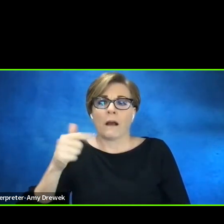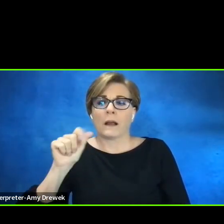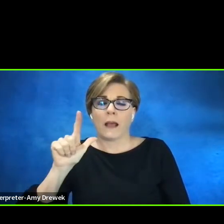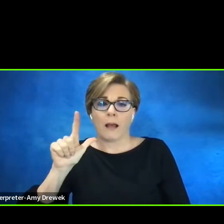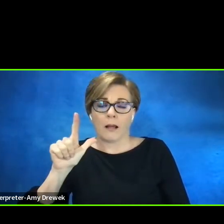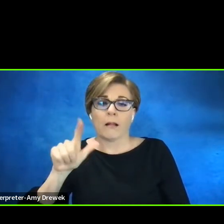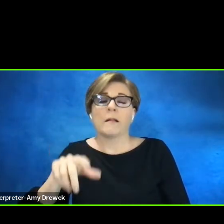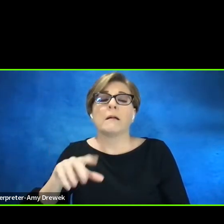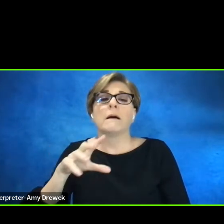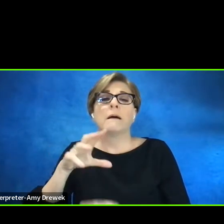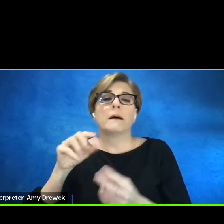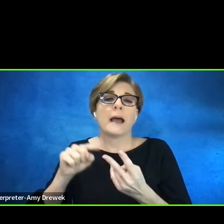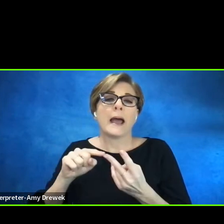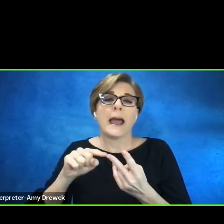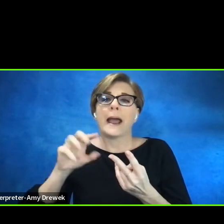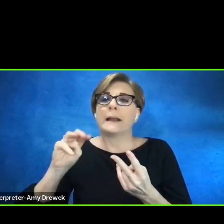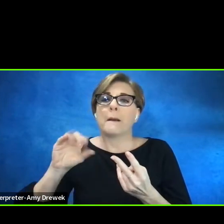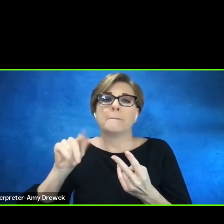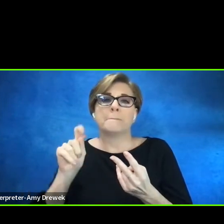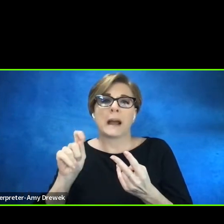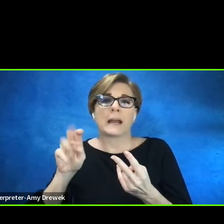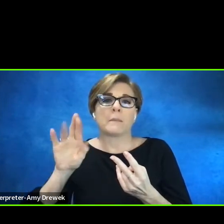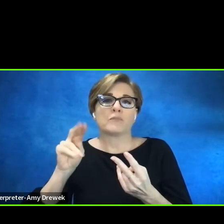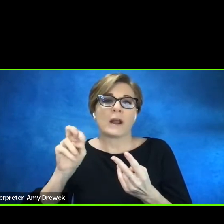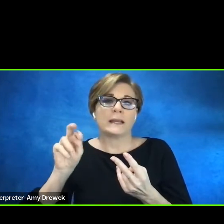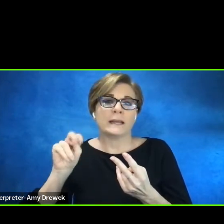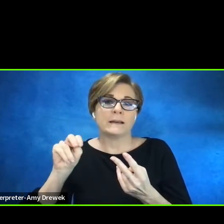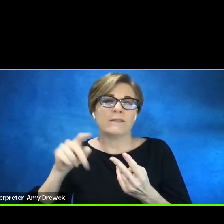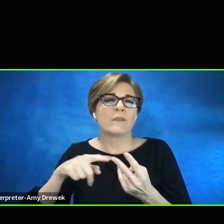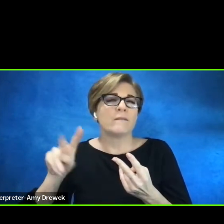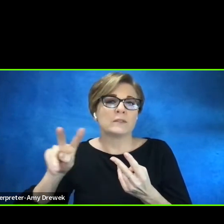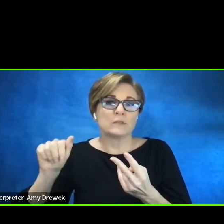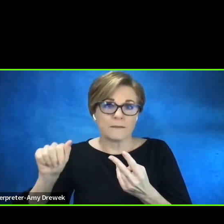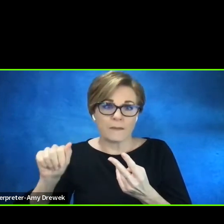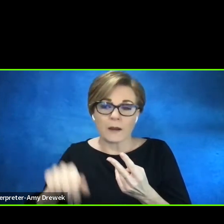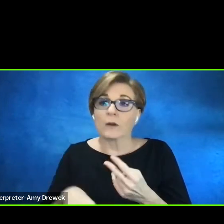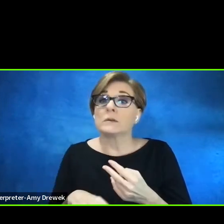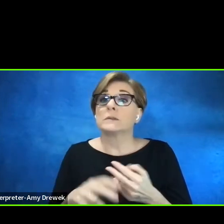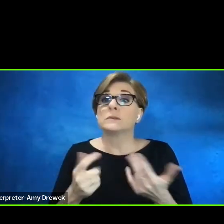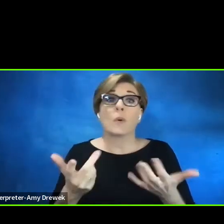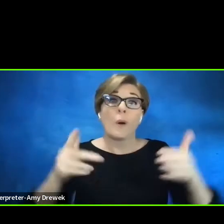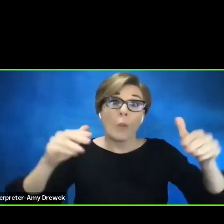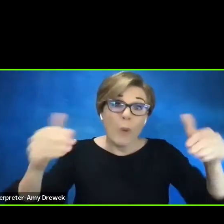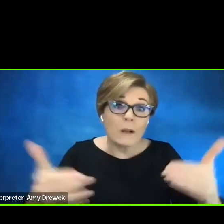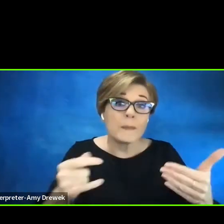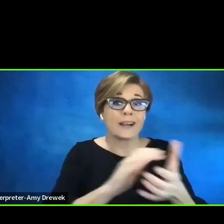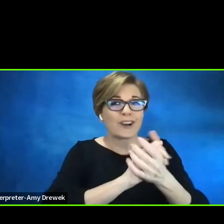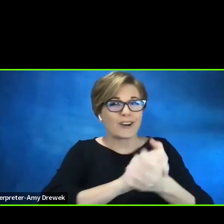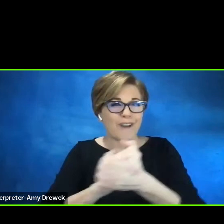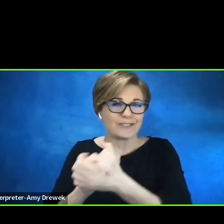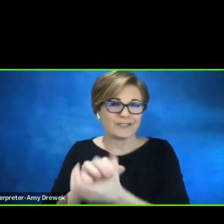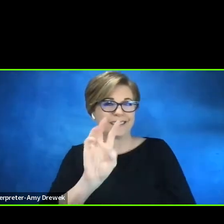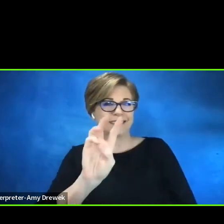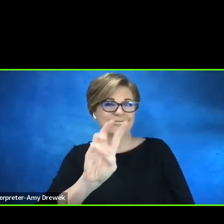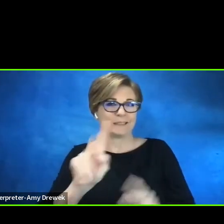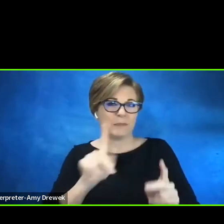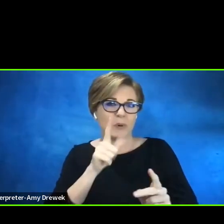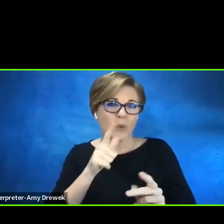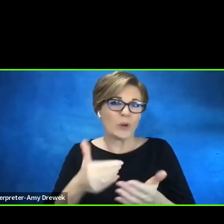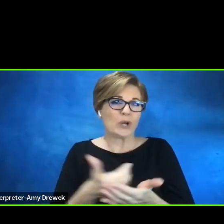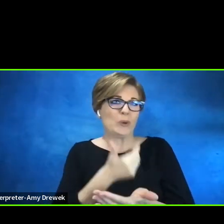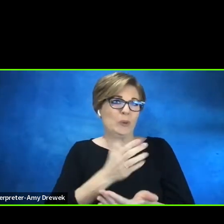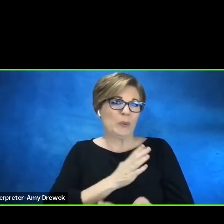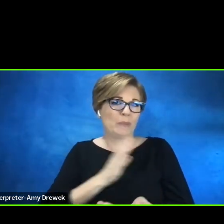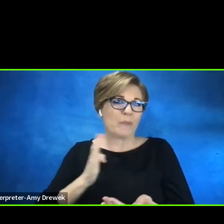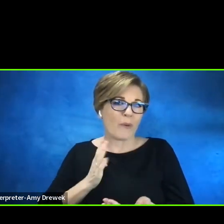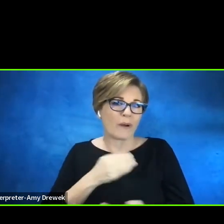Veterans Affairs, Mike Brennan. I just want to welcome and congratulate these six individuals for joining our board, and we